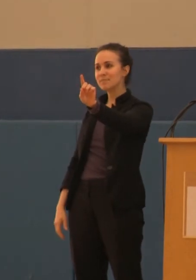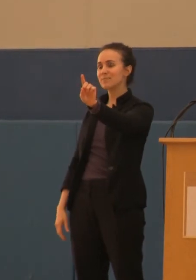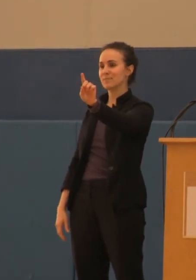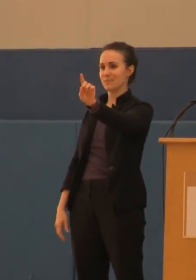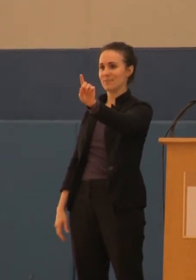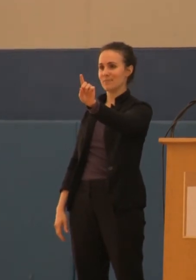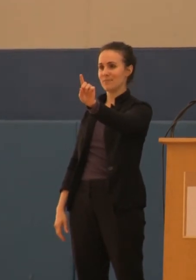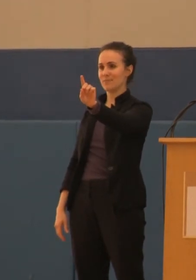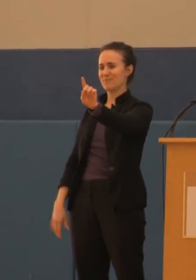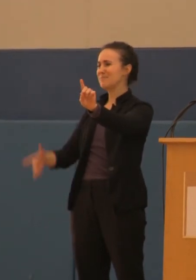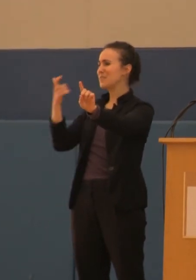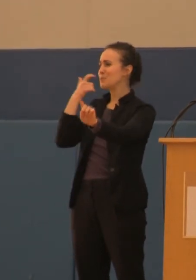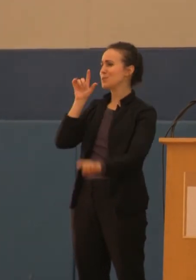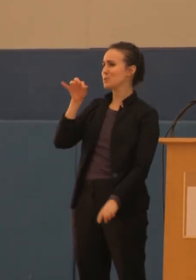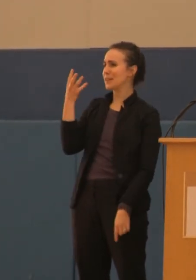A survey of